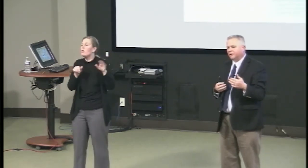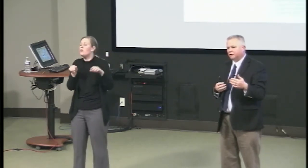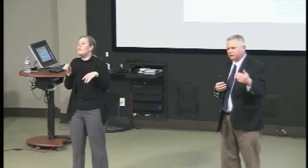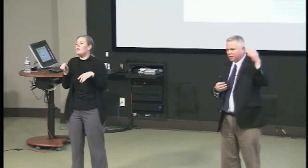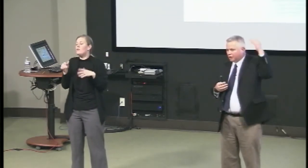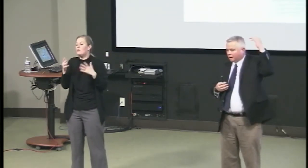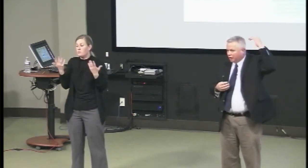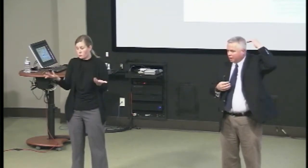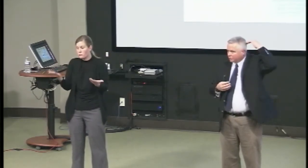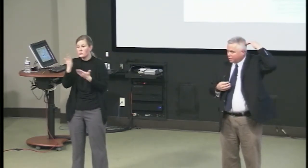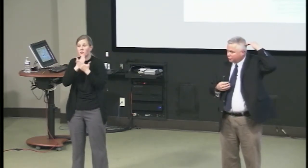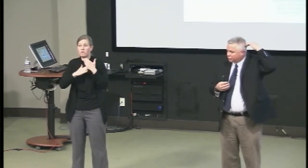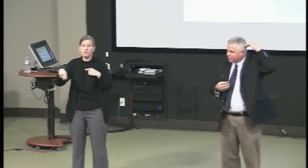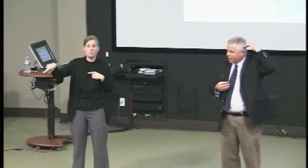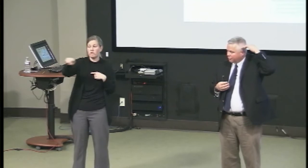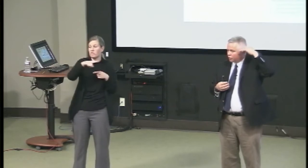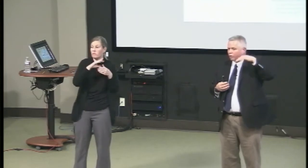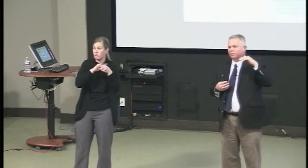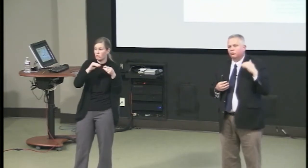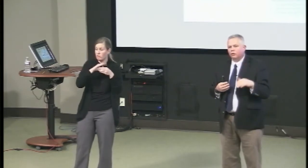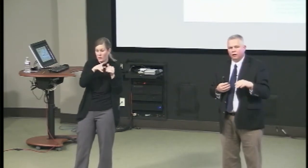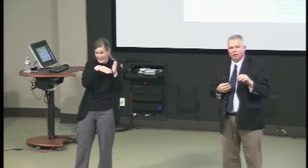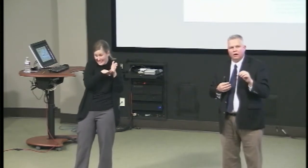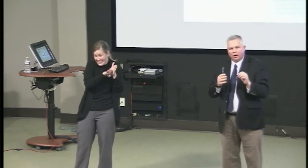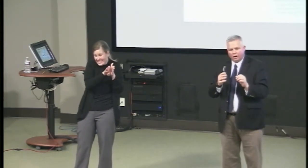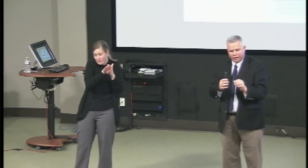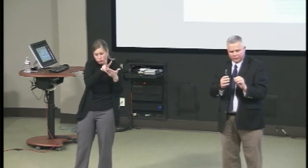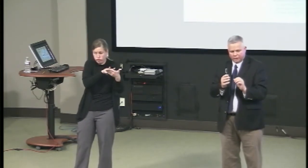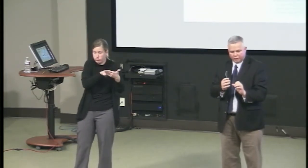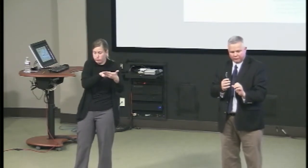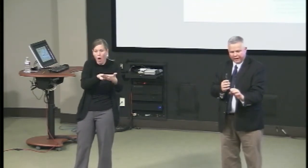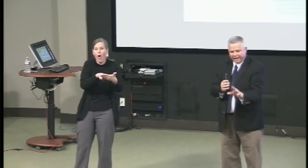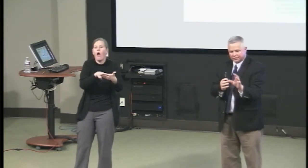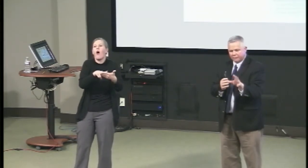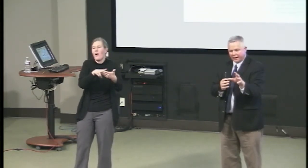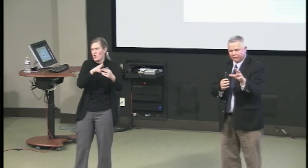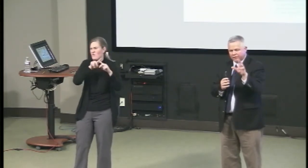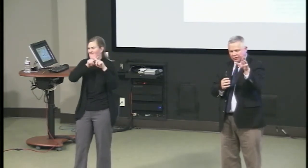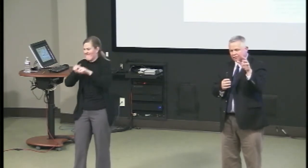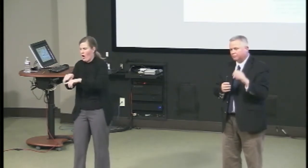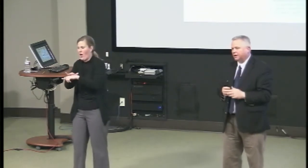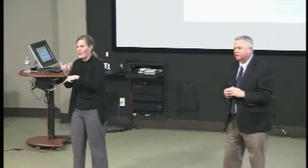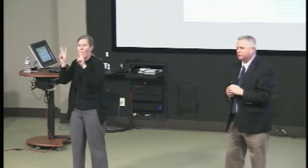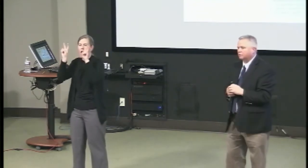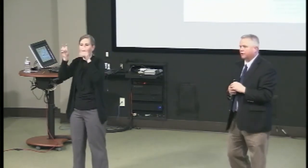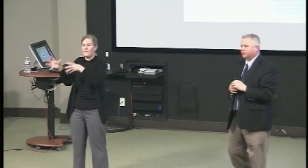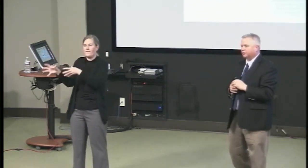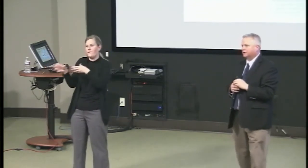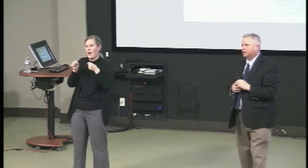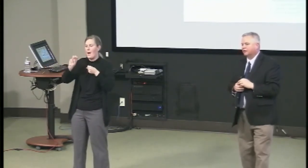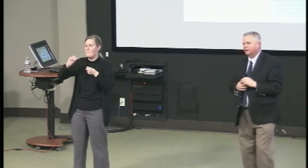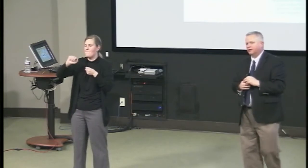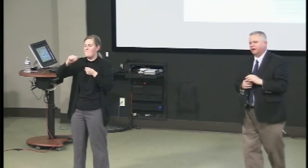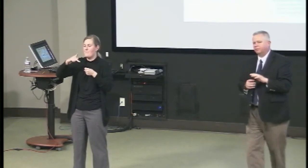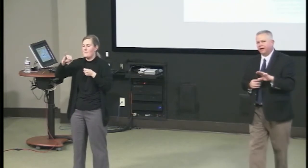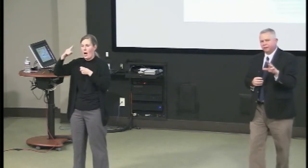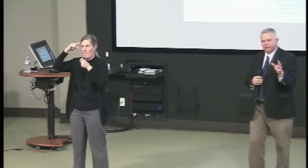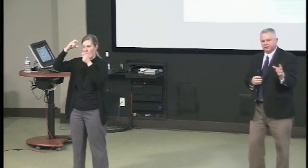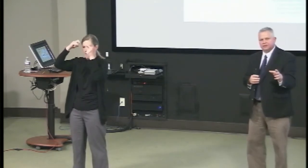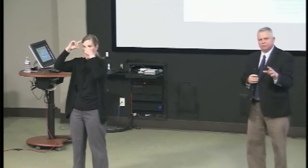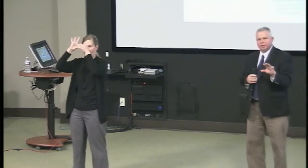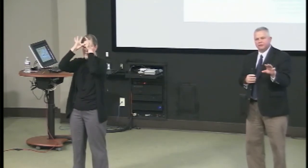successful readers come to rely more and more on a fast mapping system into print.